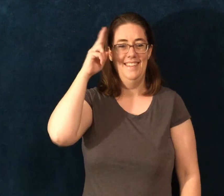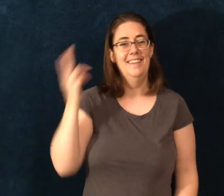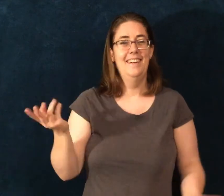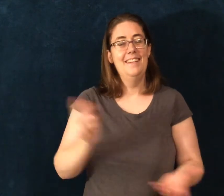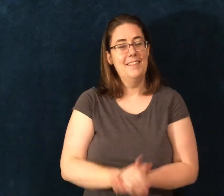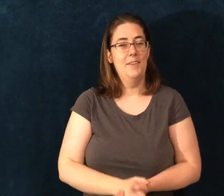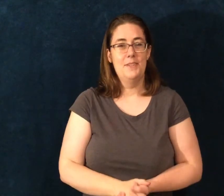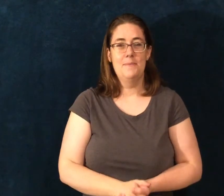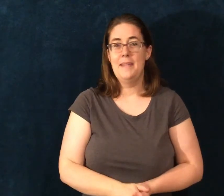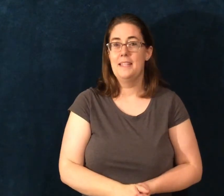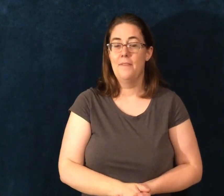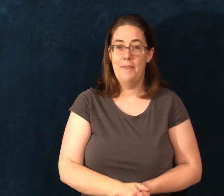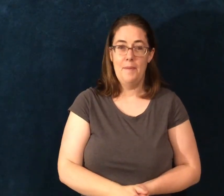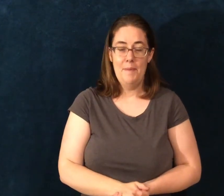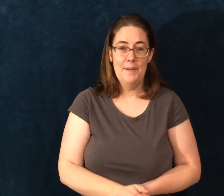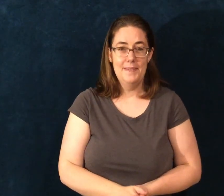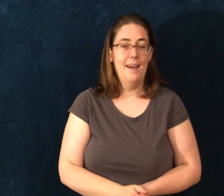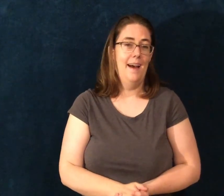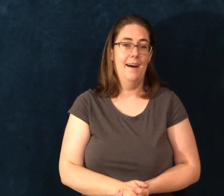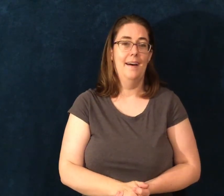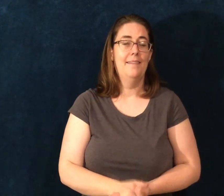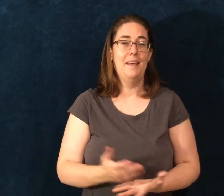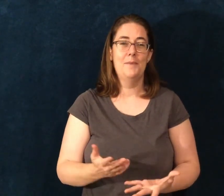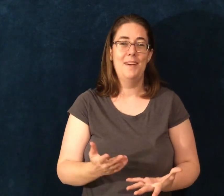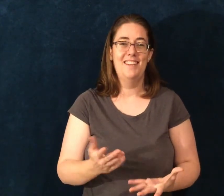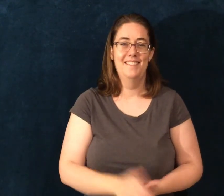So those are some signs for family members. Thank you for watching.